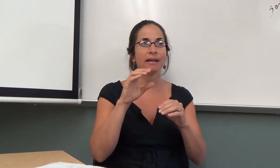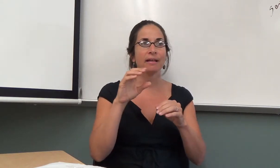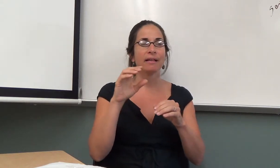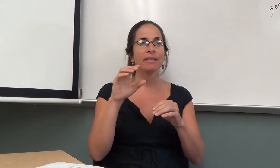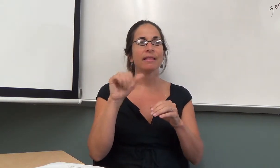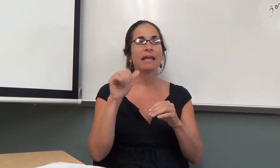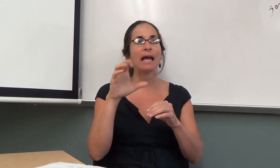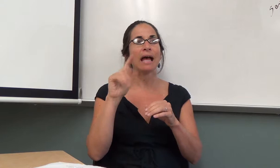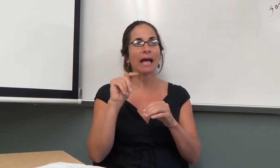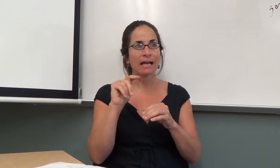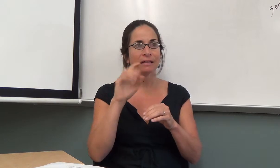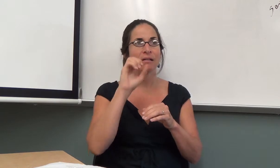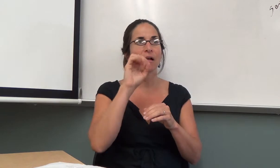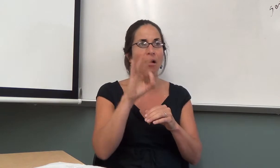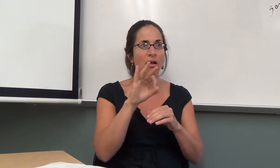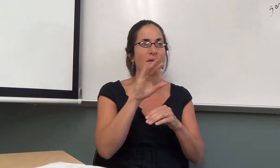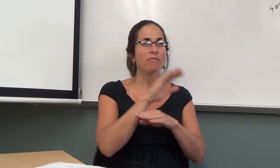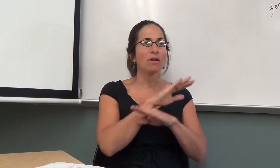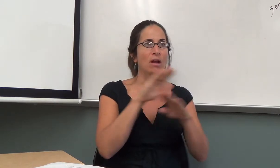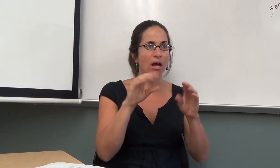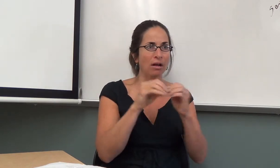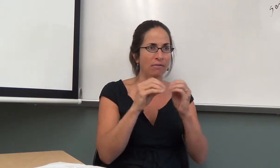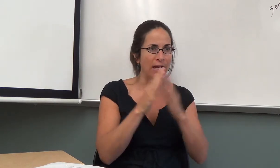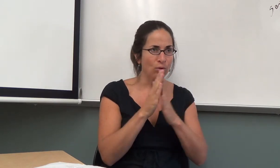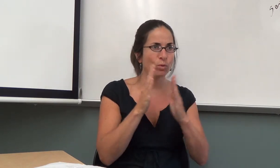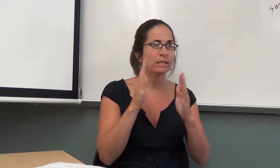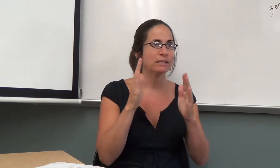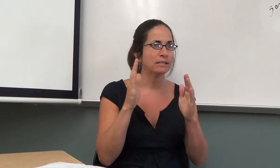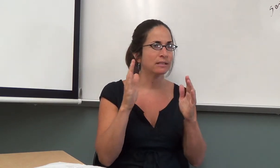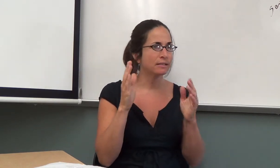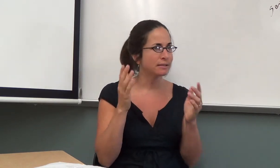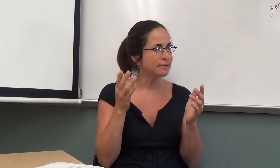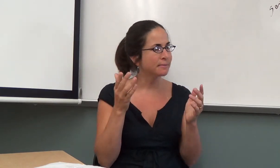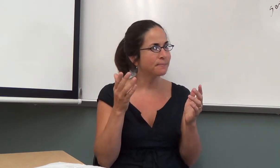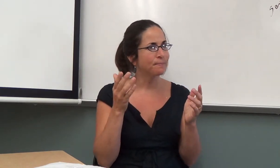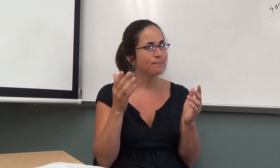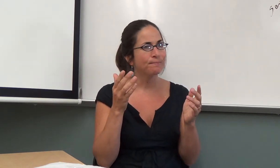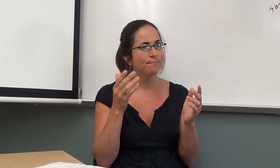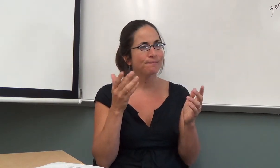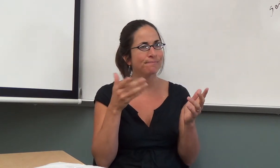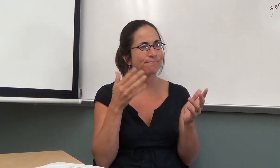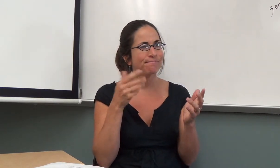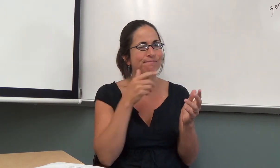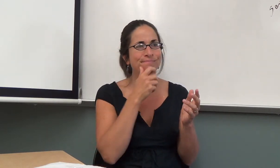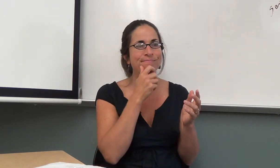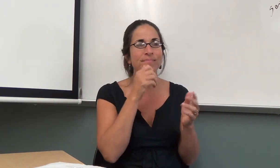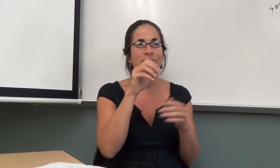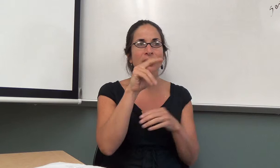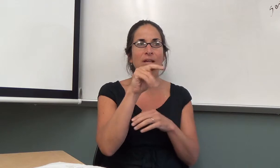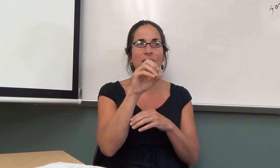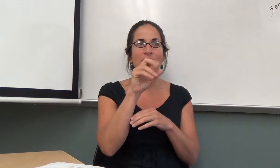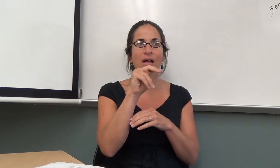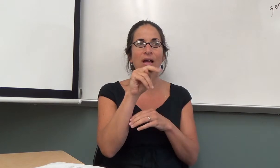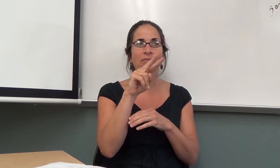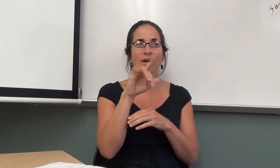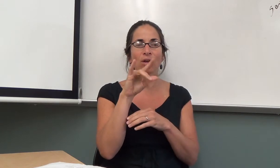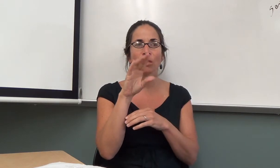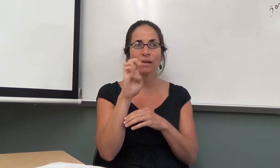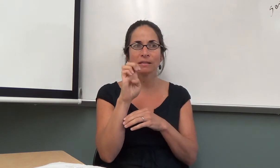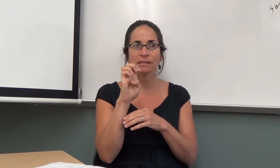it's non-violence. Non is the key word, right? It's So, well, non-violent. the non-violence part is not, the non isn't so much the key word,